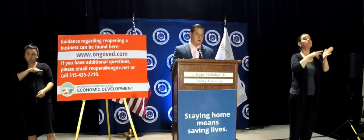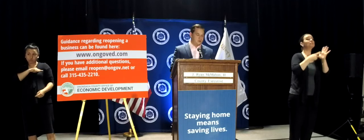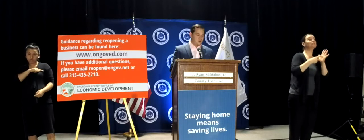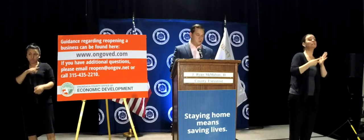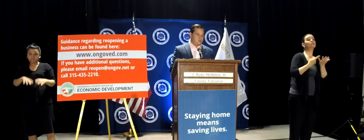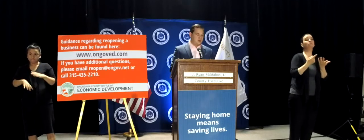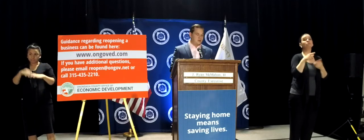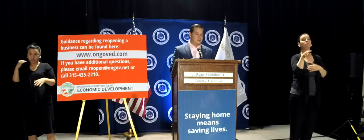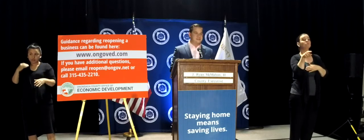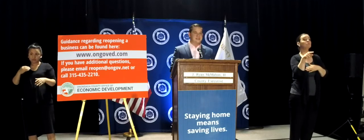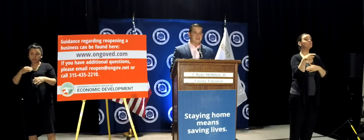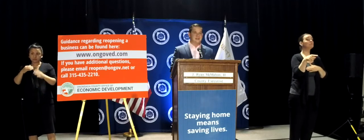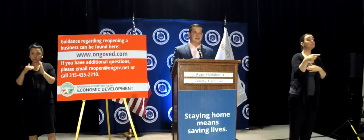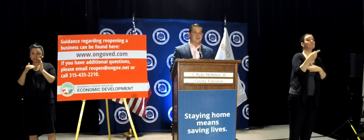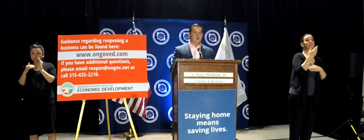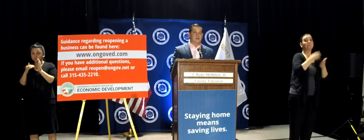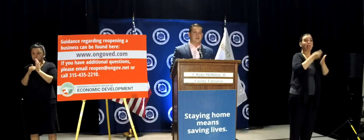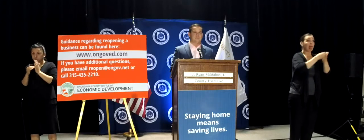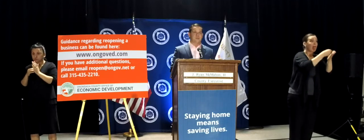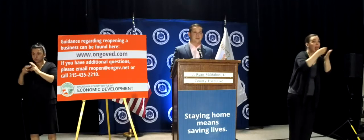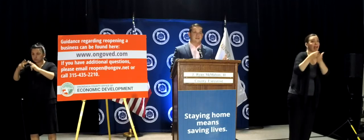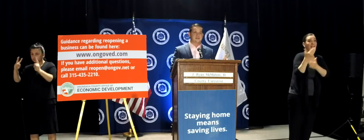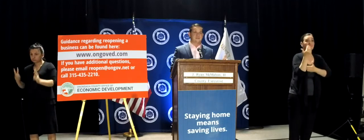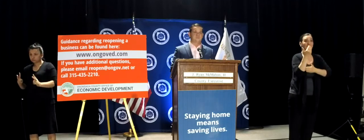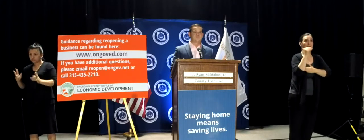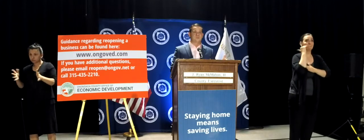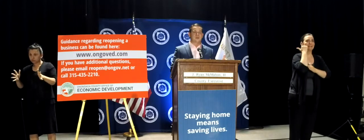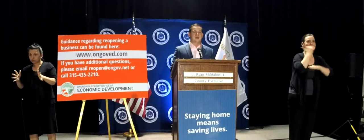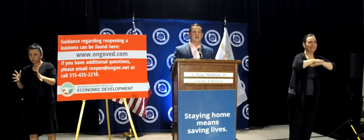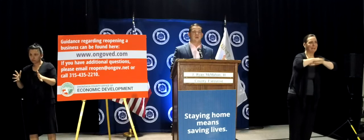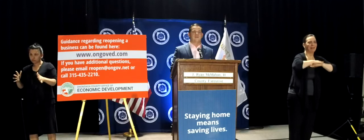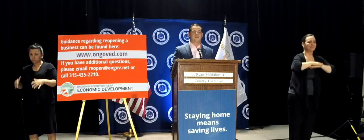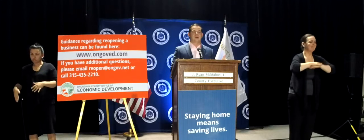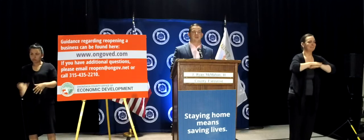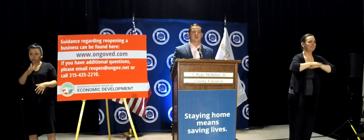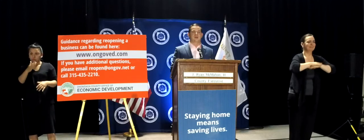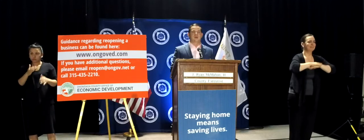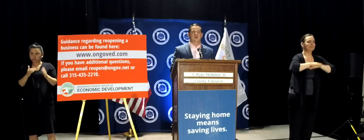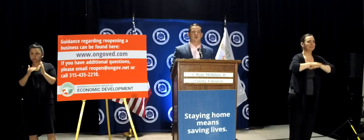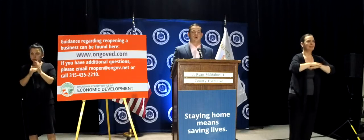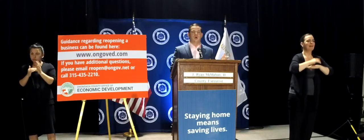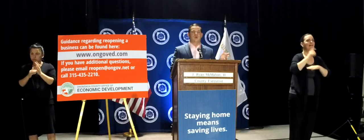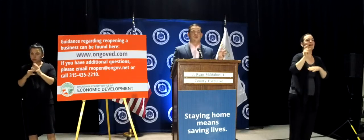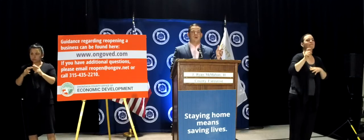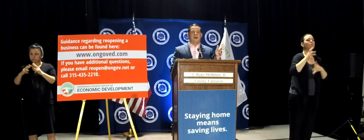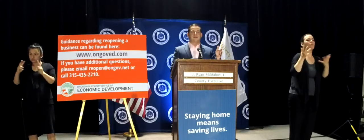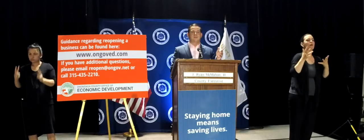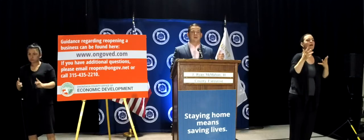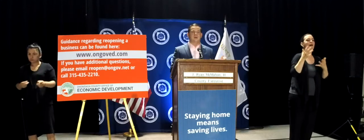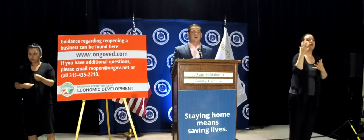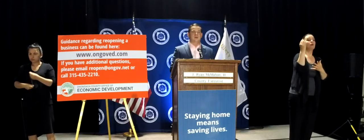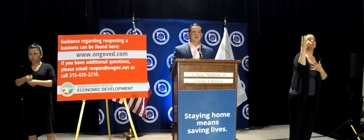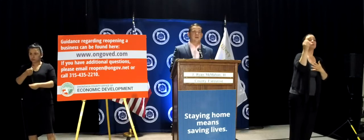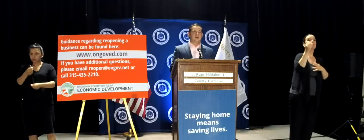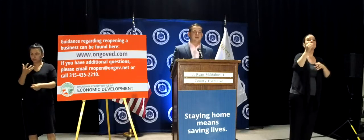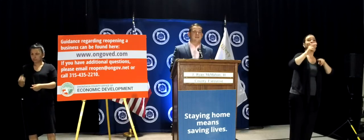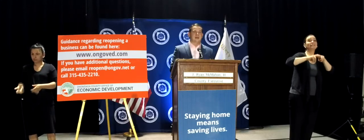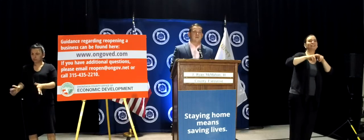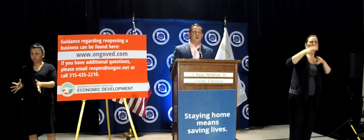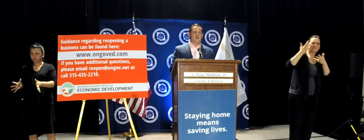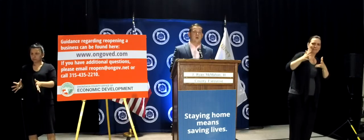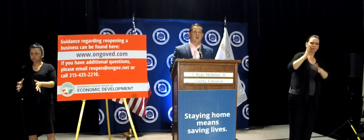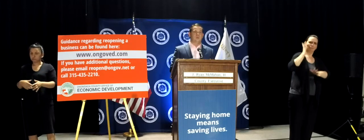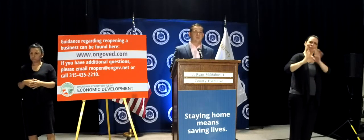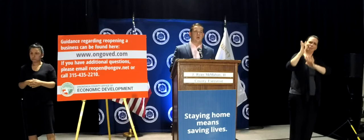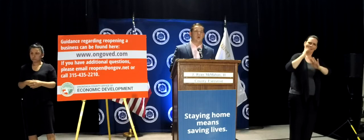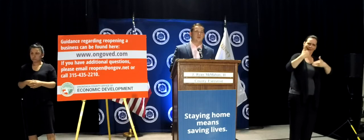talking about. We're talking about seating that is already in place, and you have a patron who goes, buys a meal. Instead